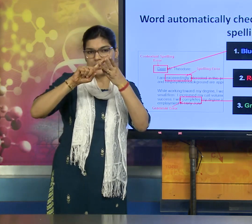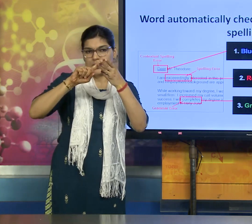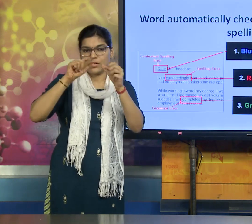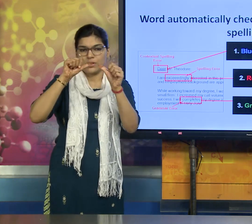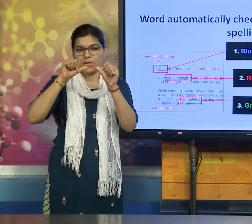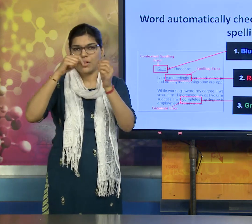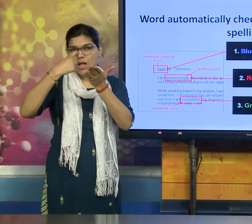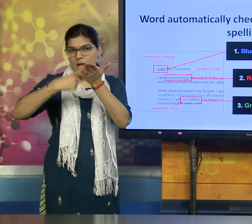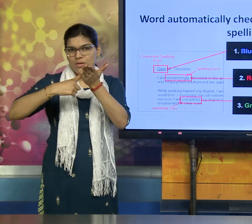when you use